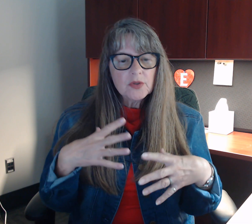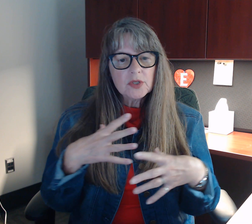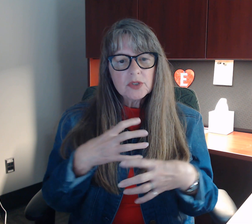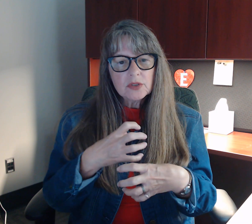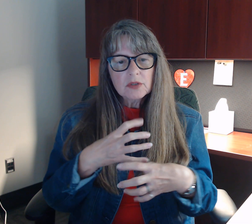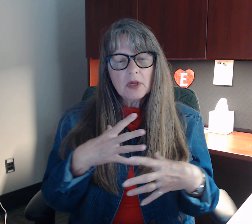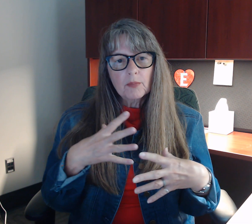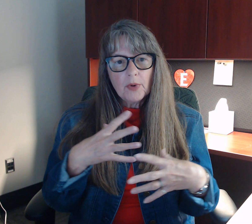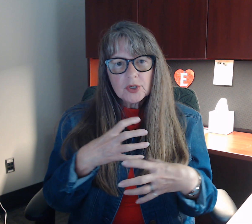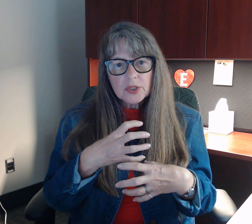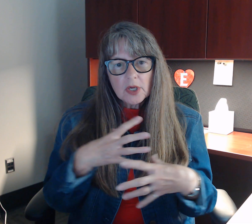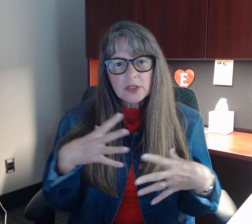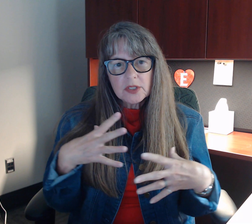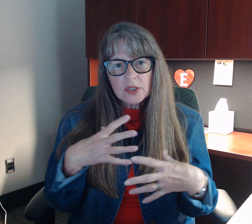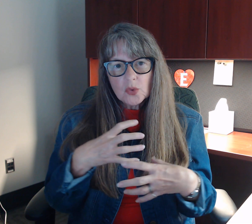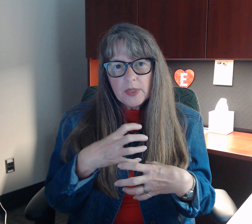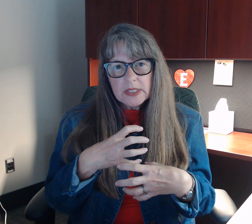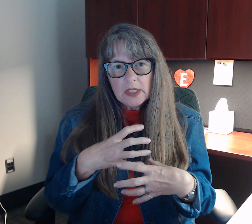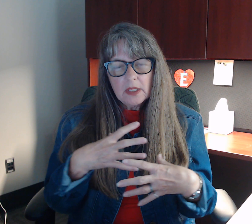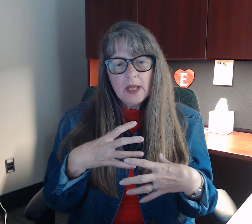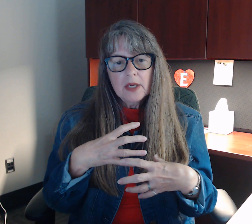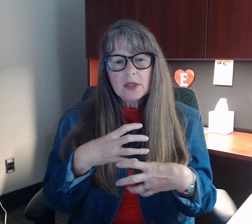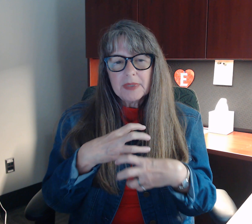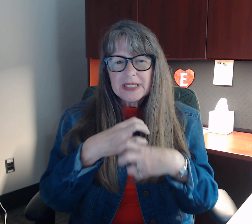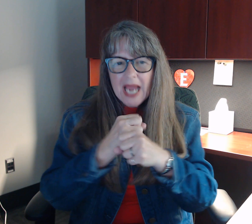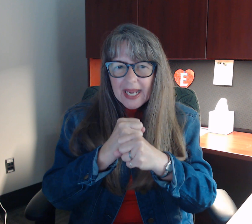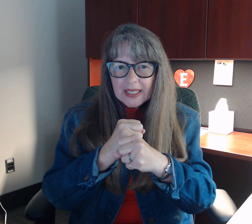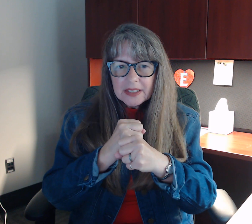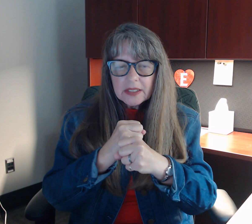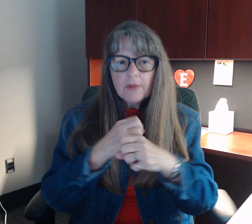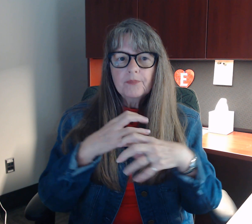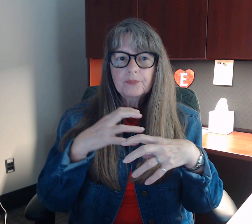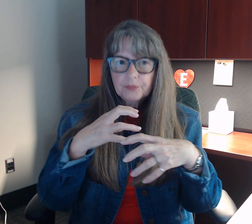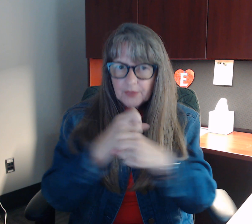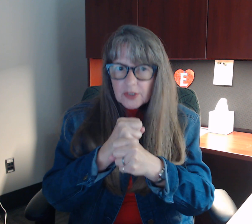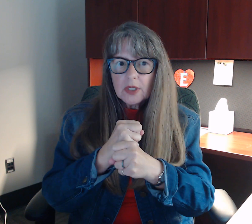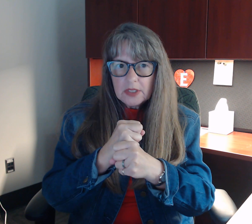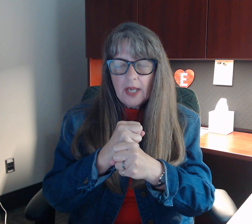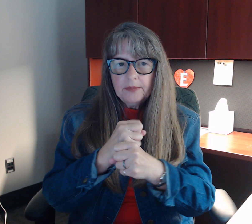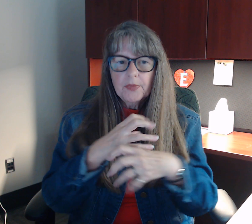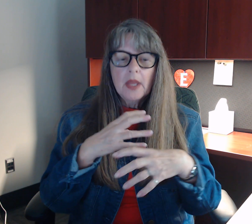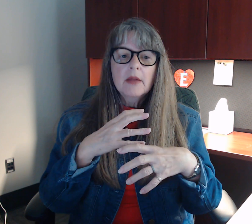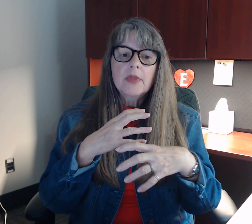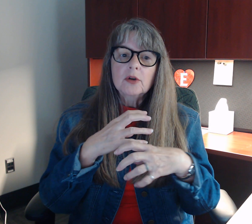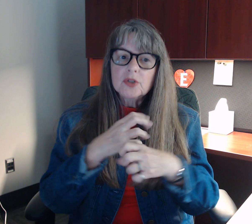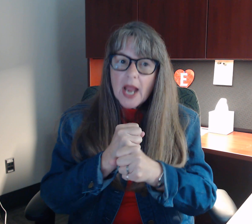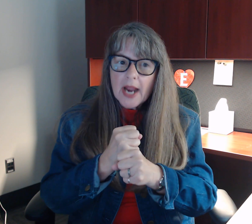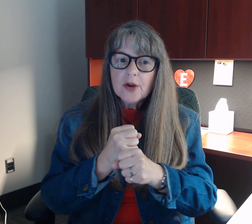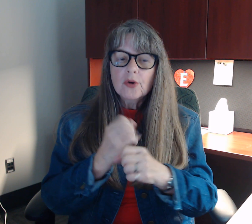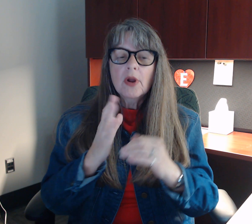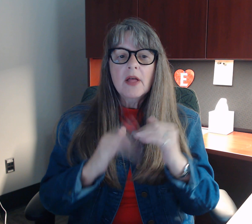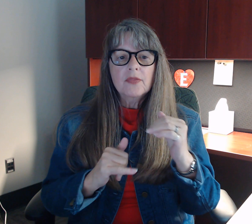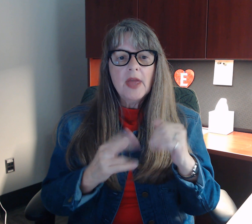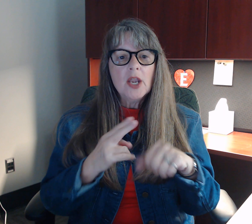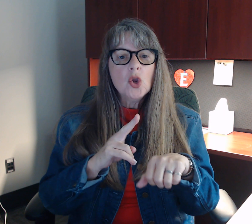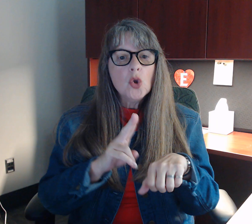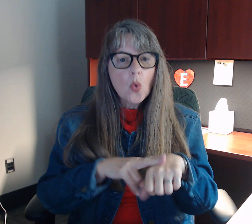is compression socks because it's squeezing. So but tight does get tight. They are tighter than